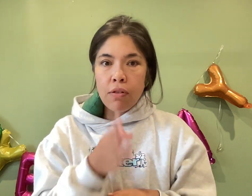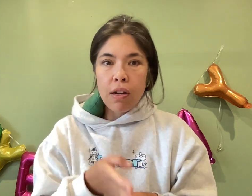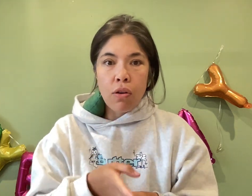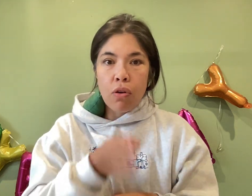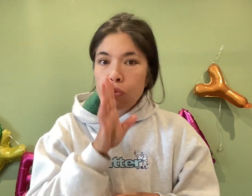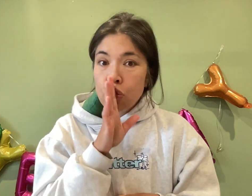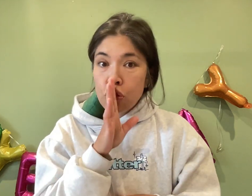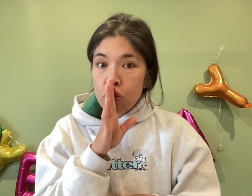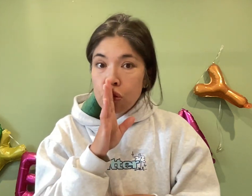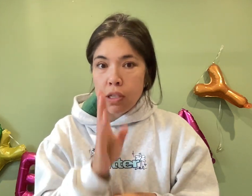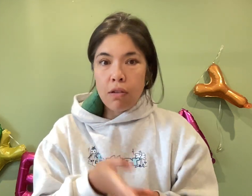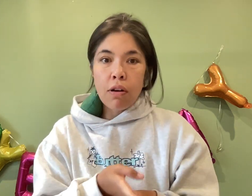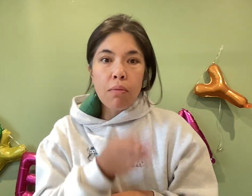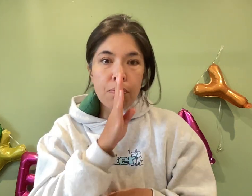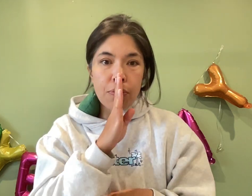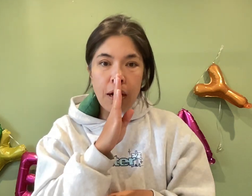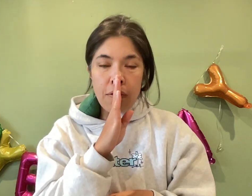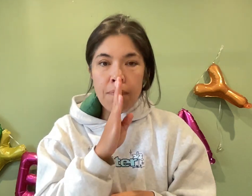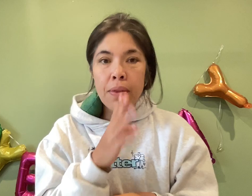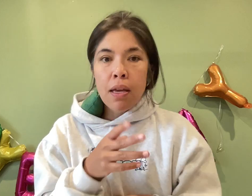secret, or secret, private.